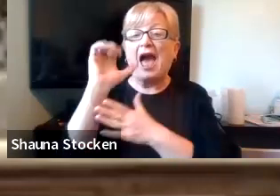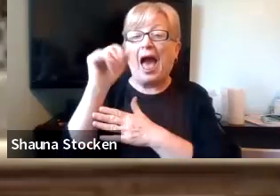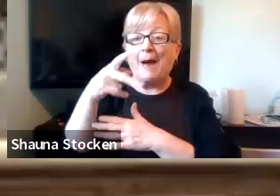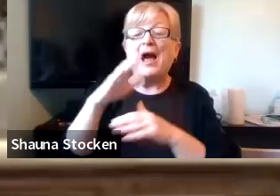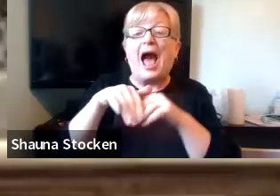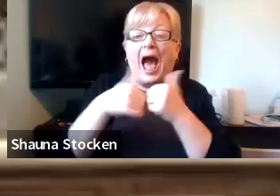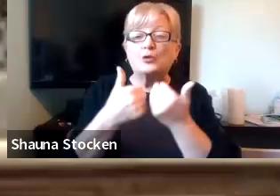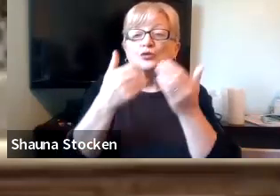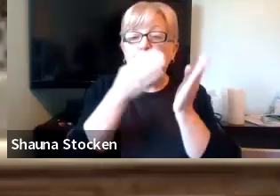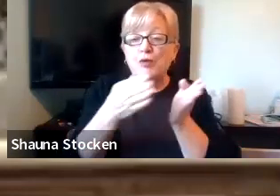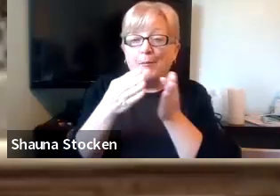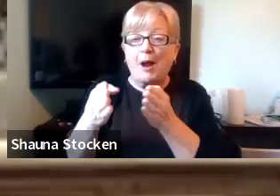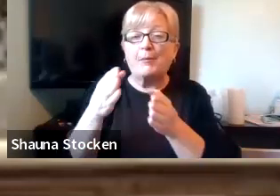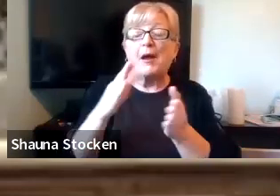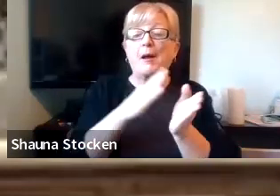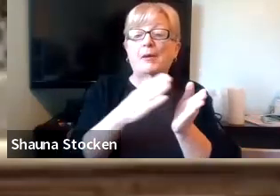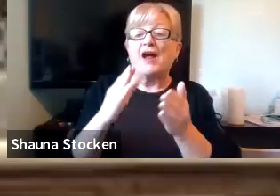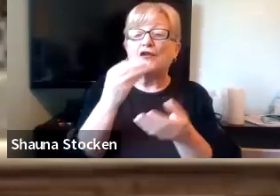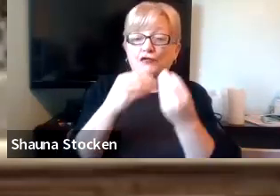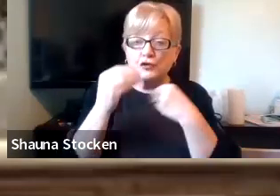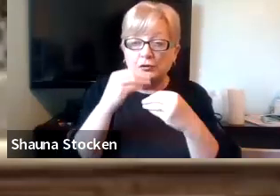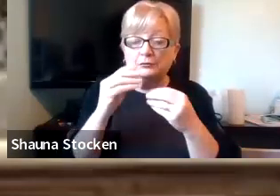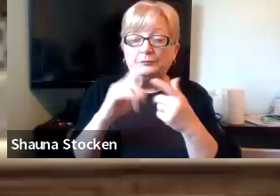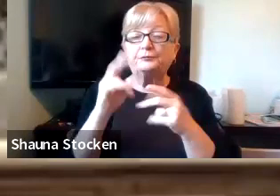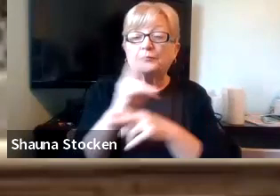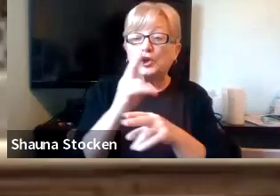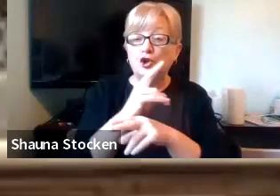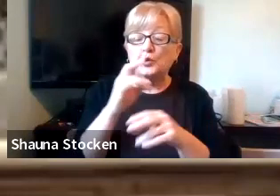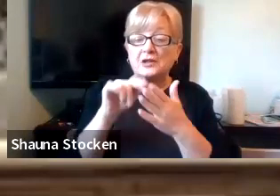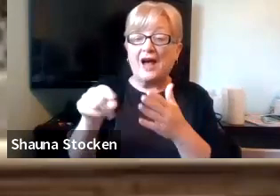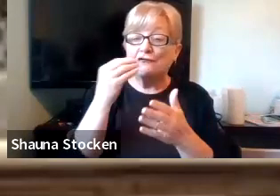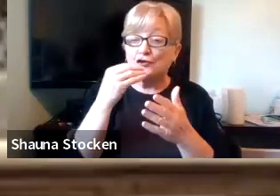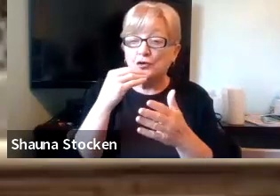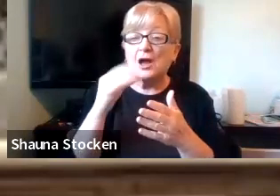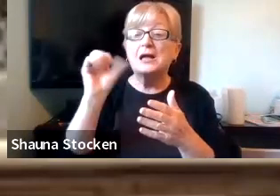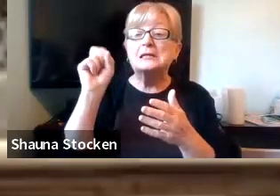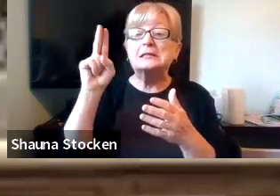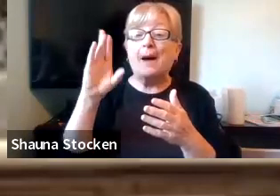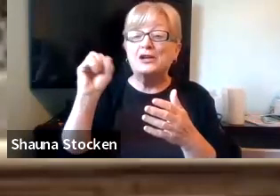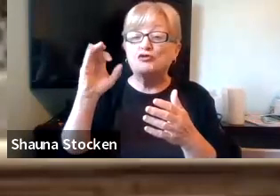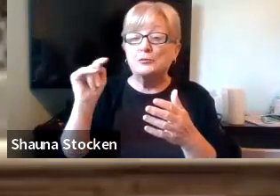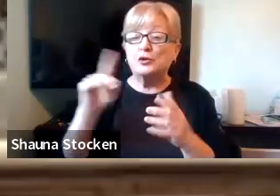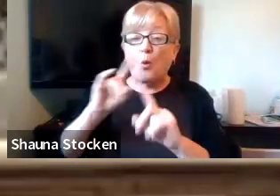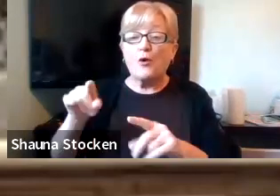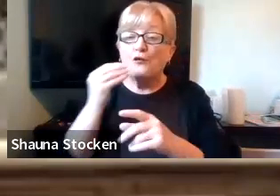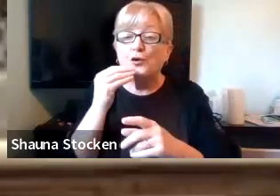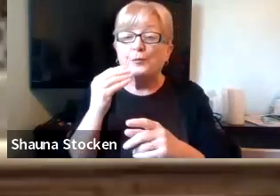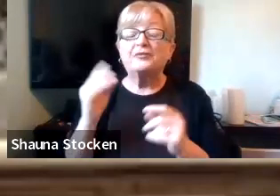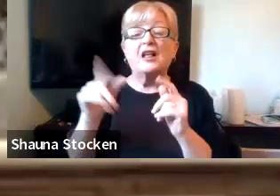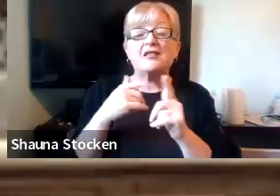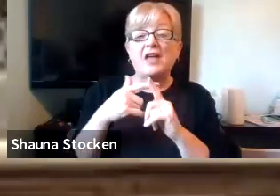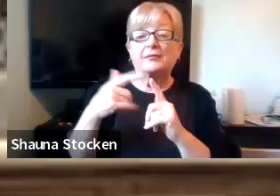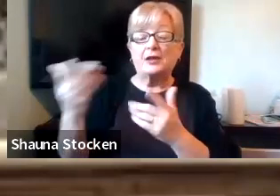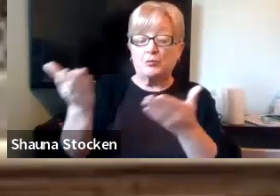the food. When you're using the meal subscription and prepping your food, they generally